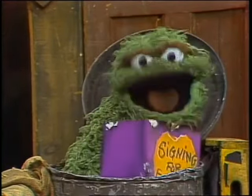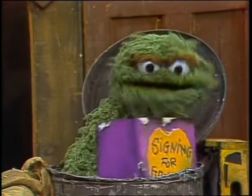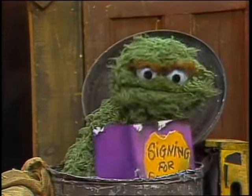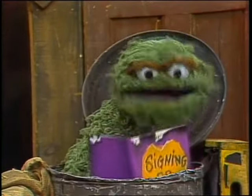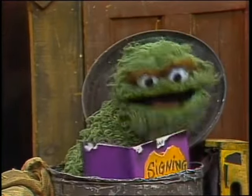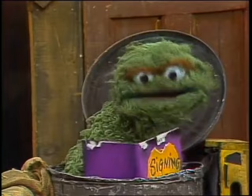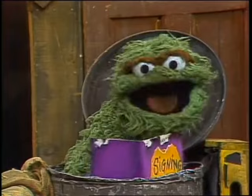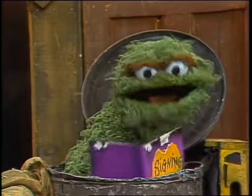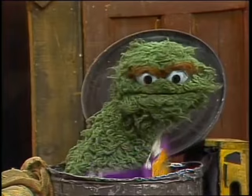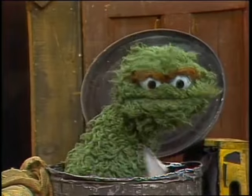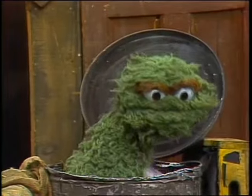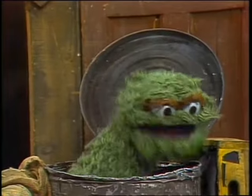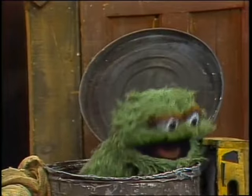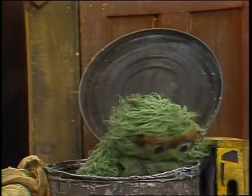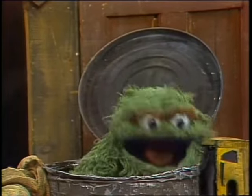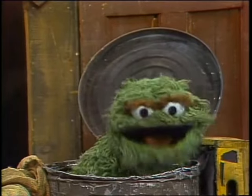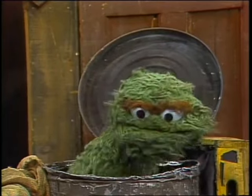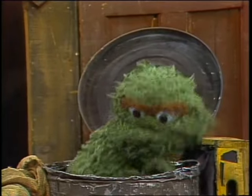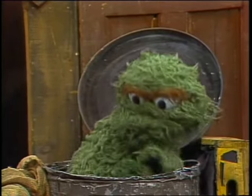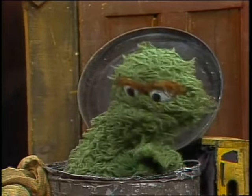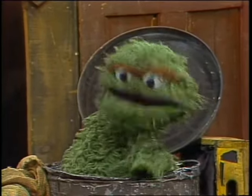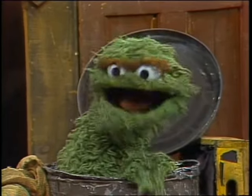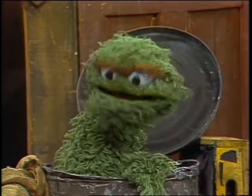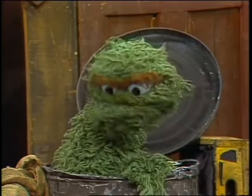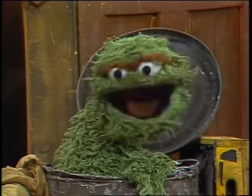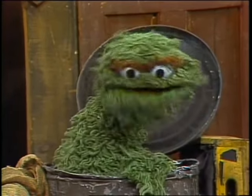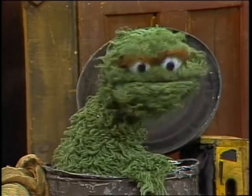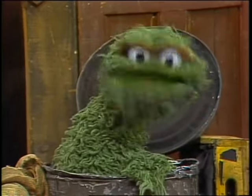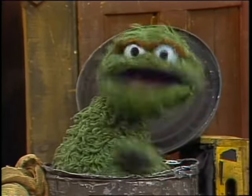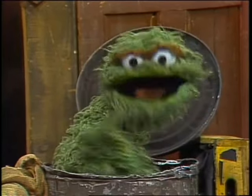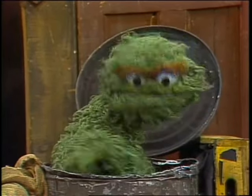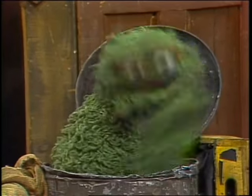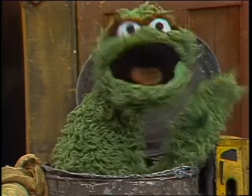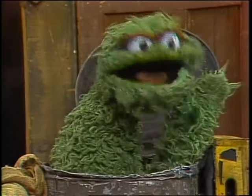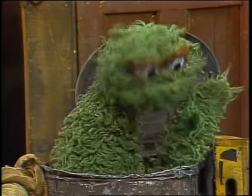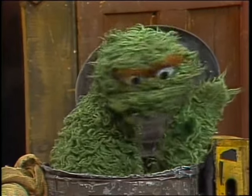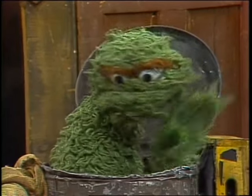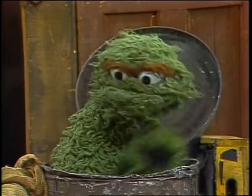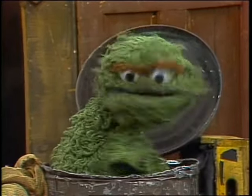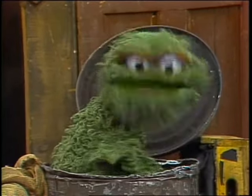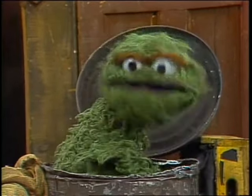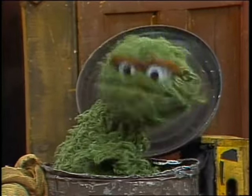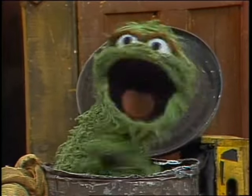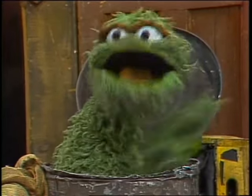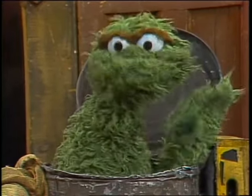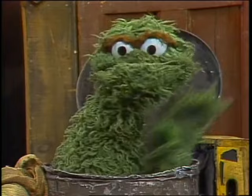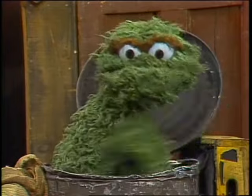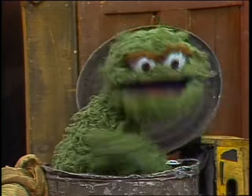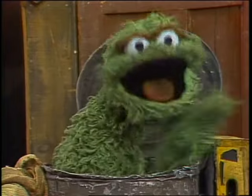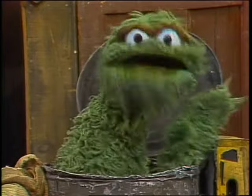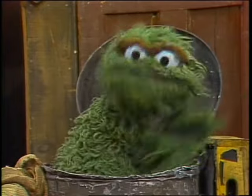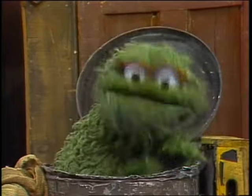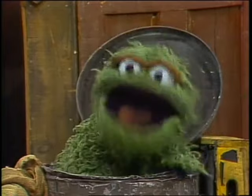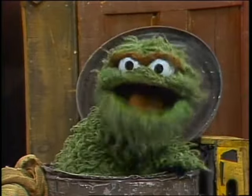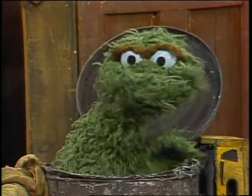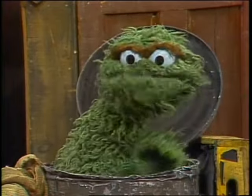things to sign. Like, get lost. Take a hike. See? It's like that. And